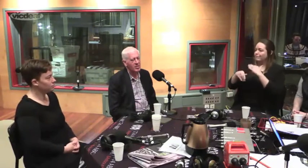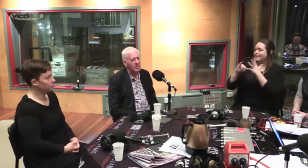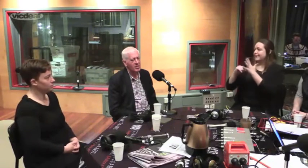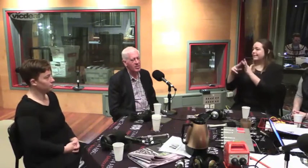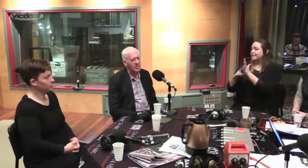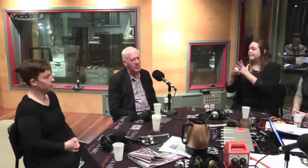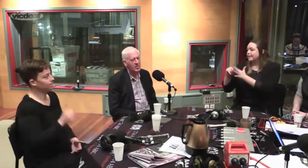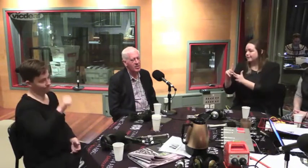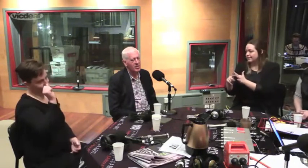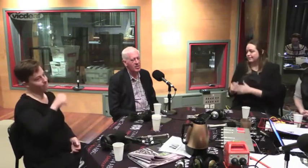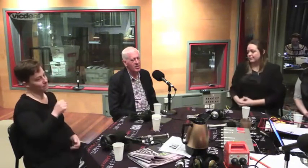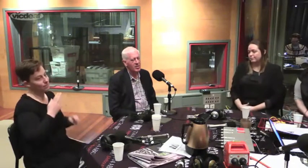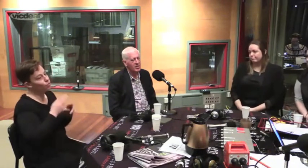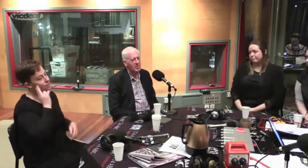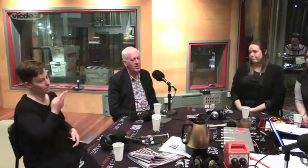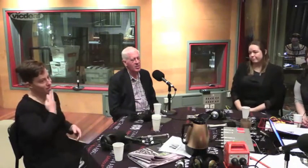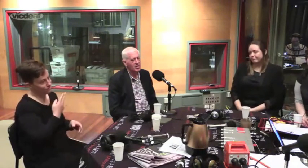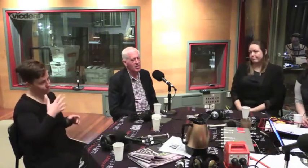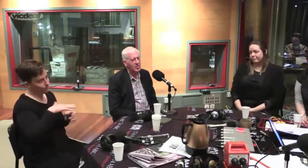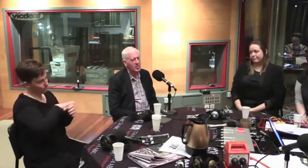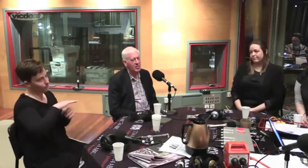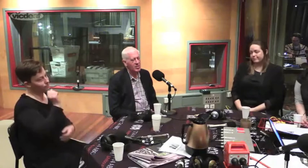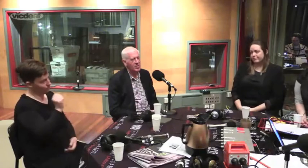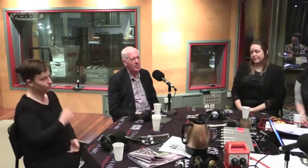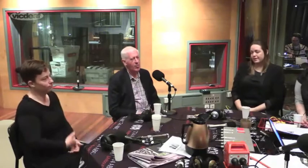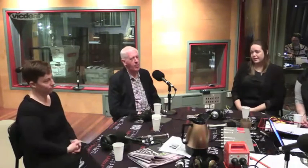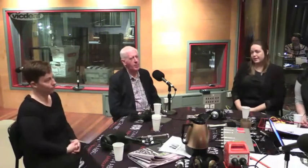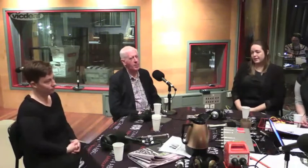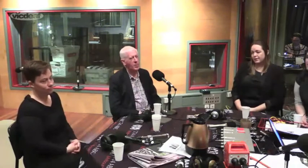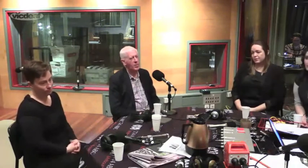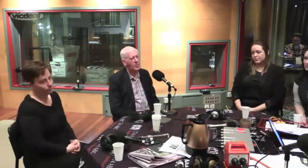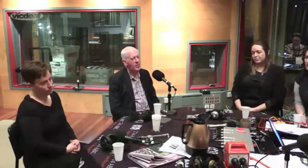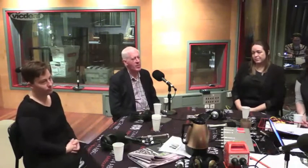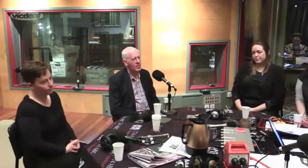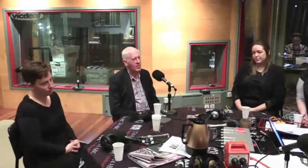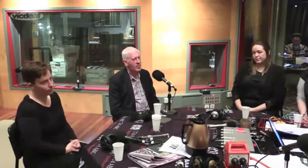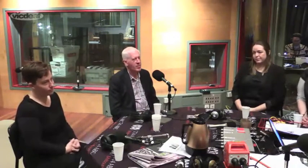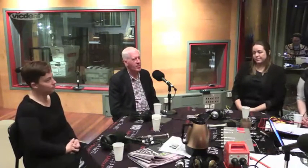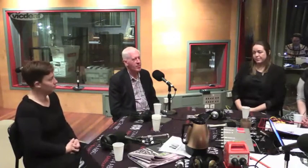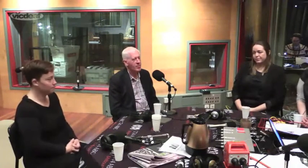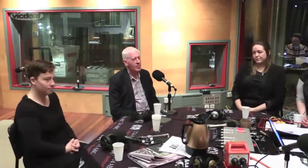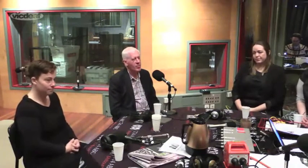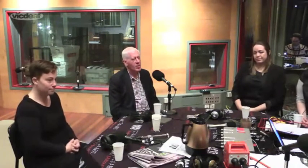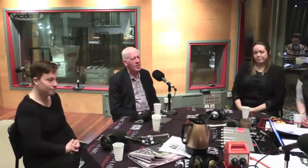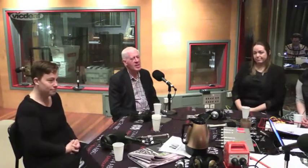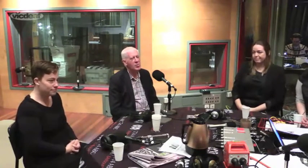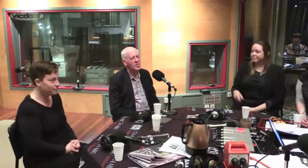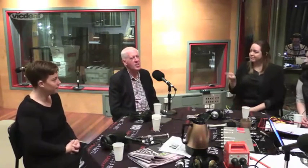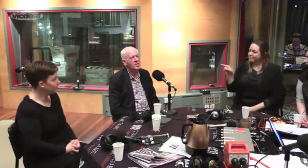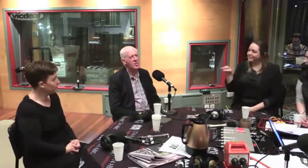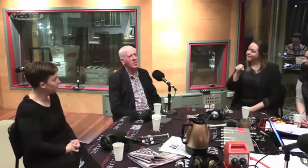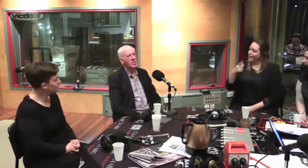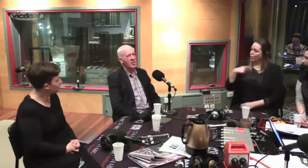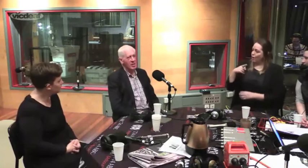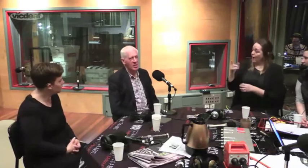sense. Absolutely. Absolutely. And I think for deaf, people in the deaf community, that would be certainly true. And that's why,